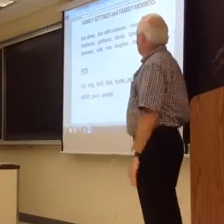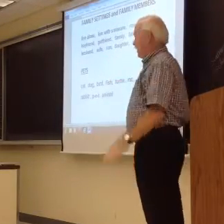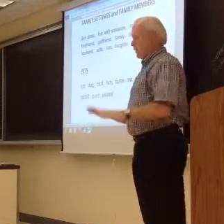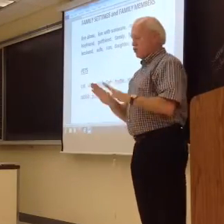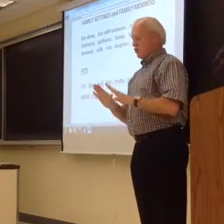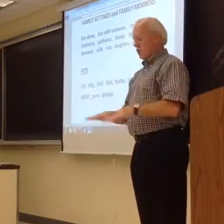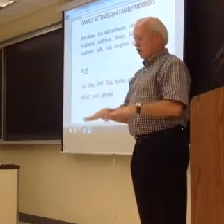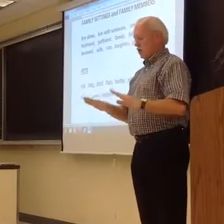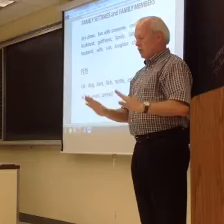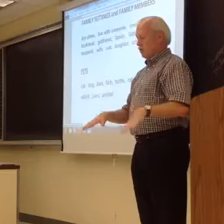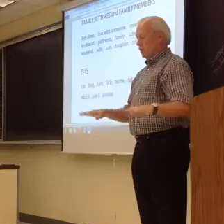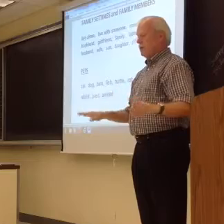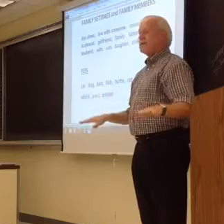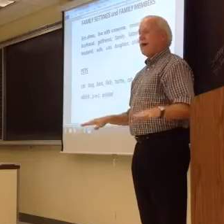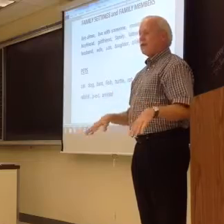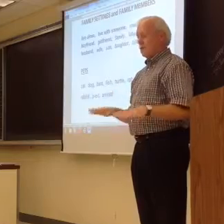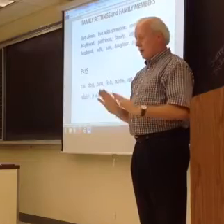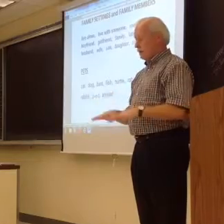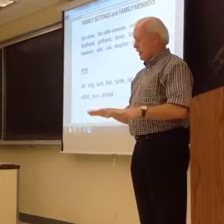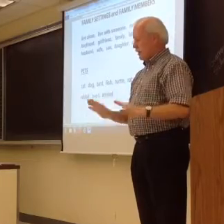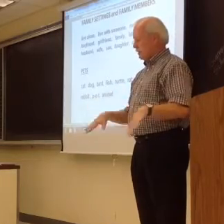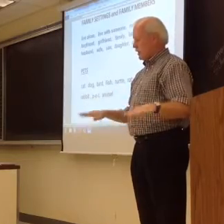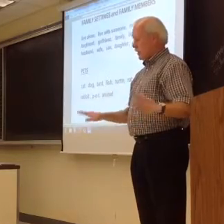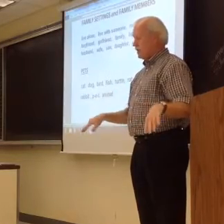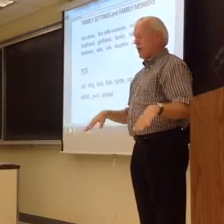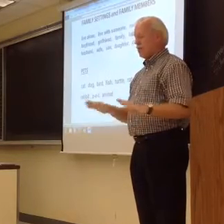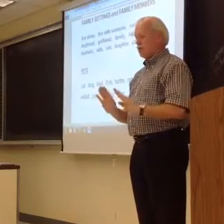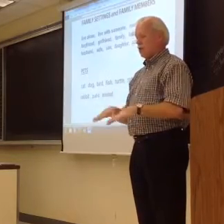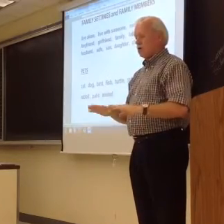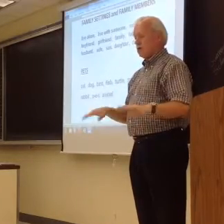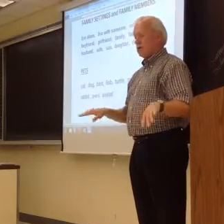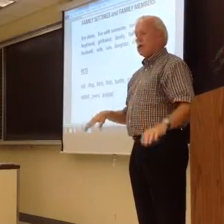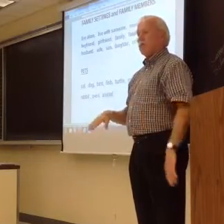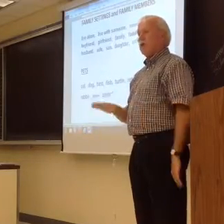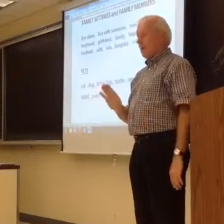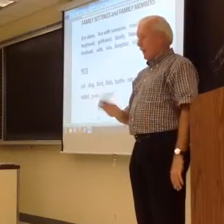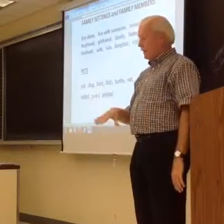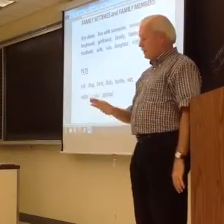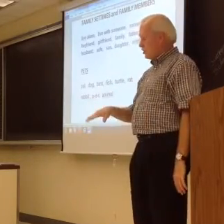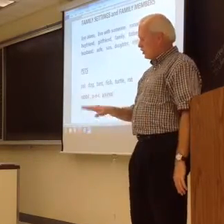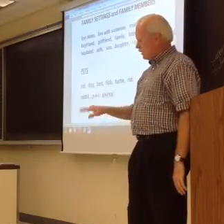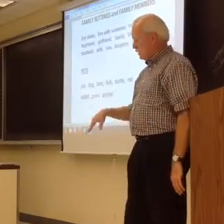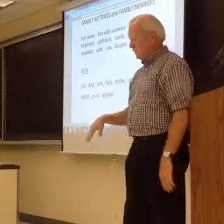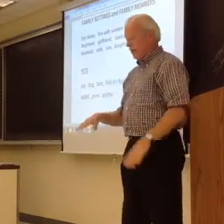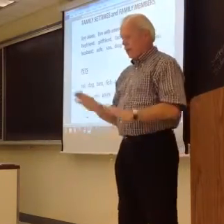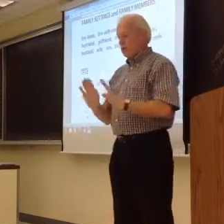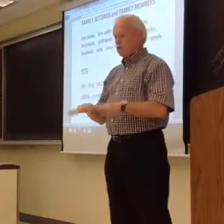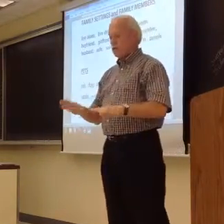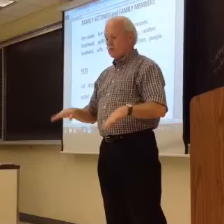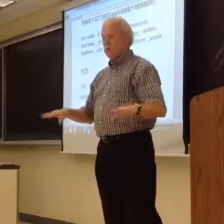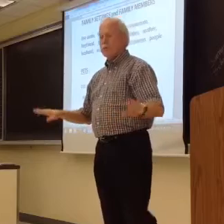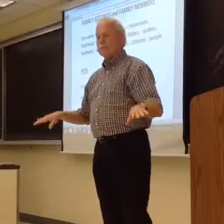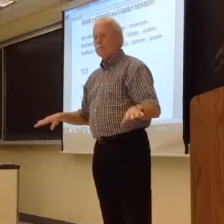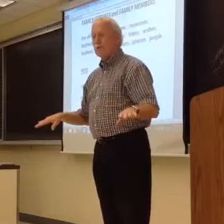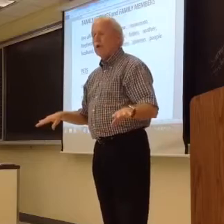And children is actually head top, head top, head top. Children. Could be one-handed, children. Children. It's a lot of